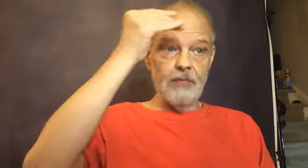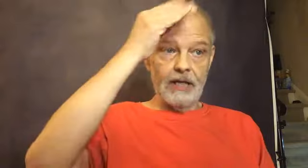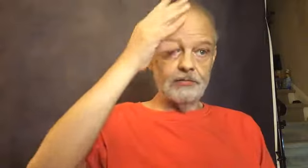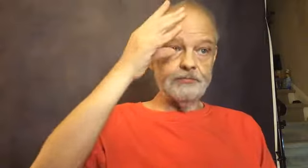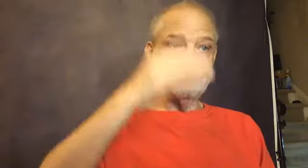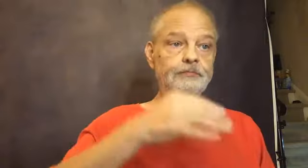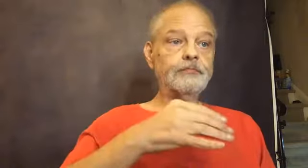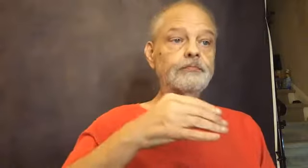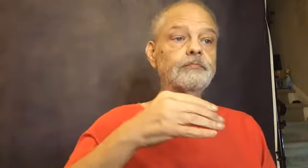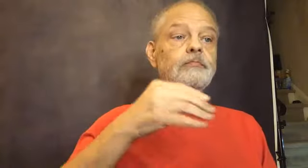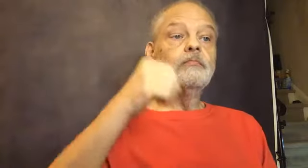male.